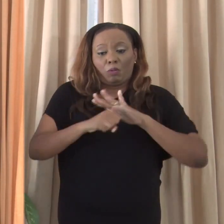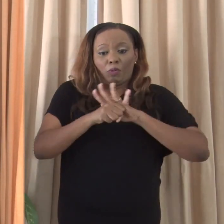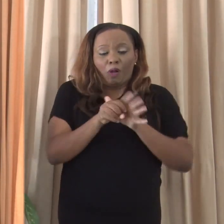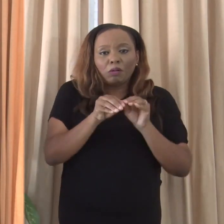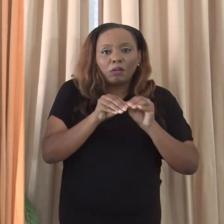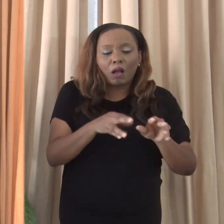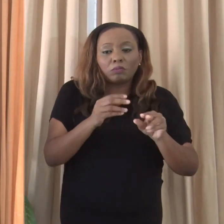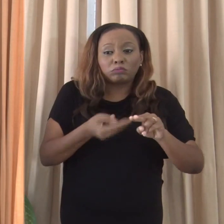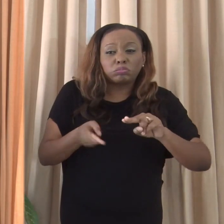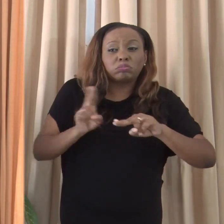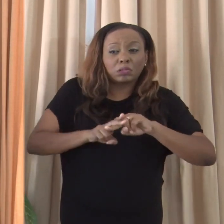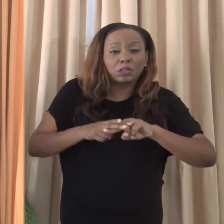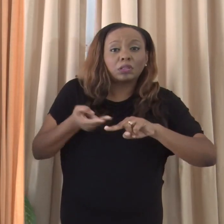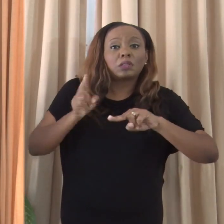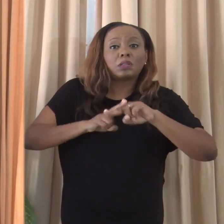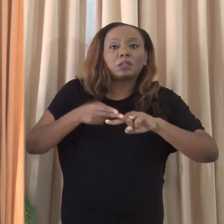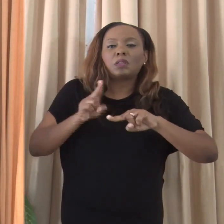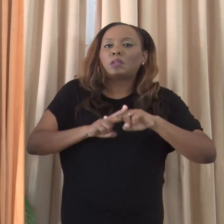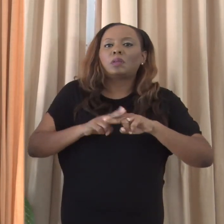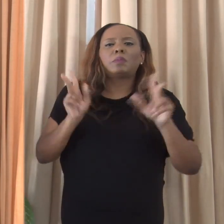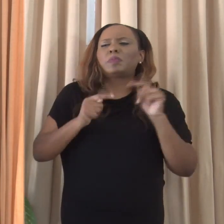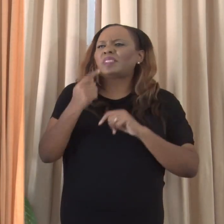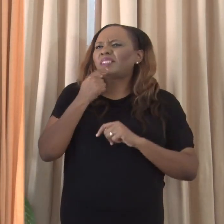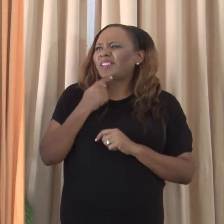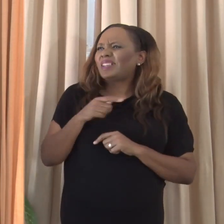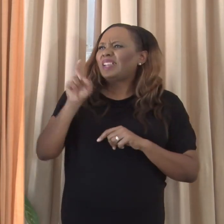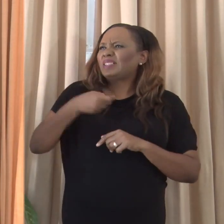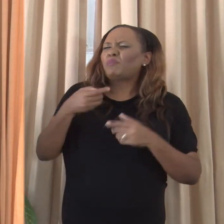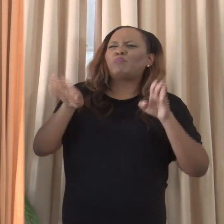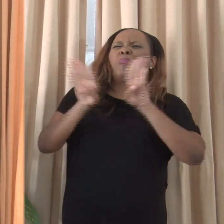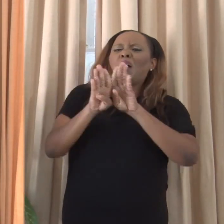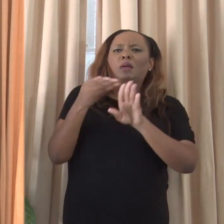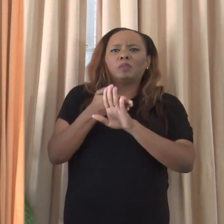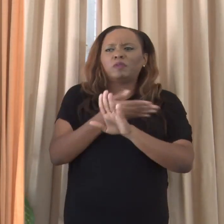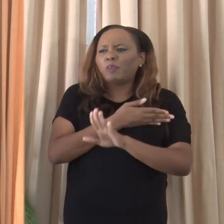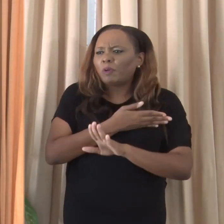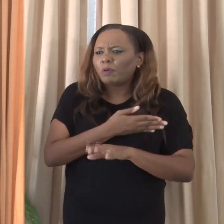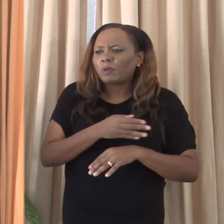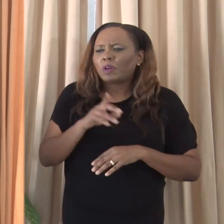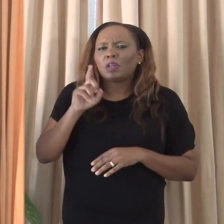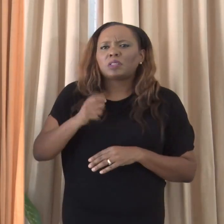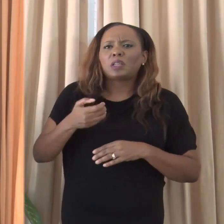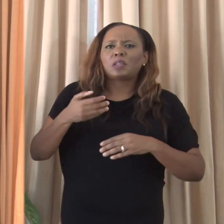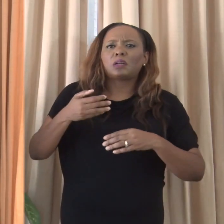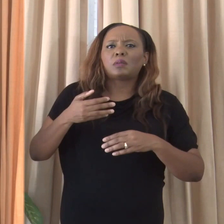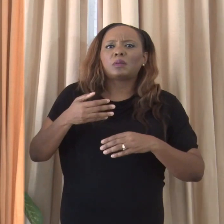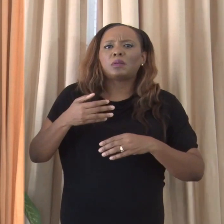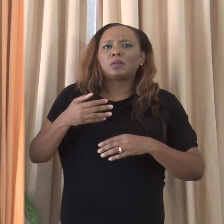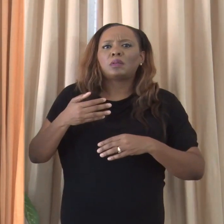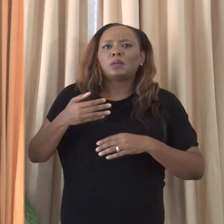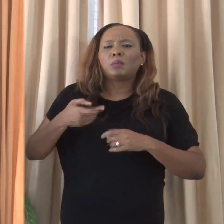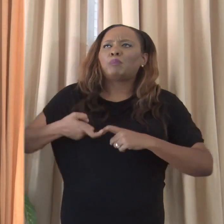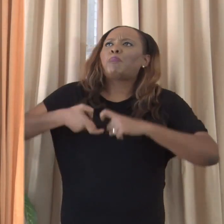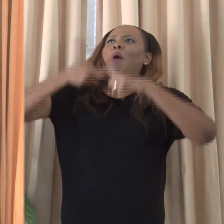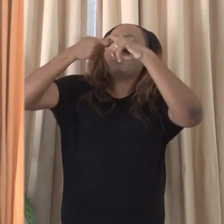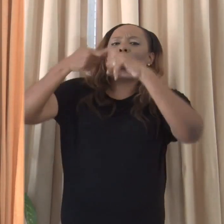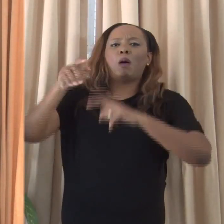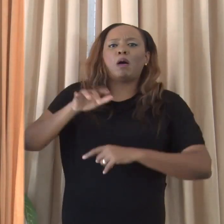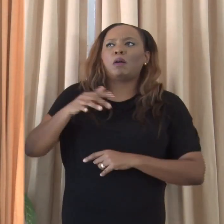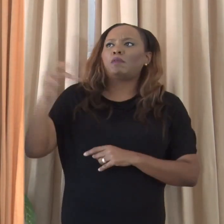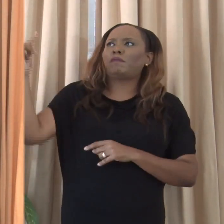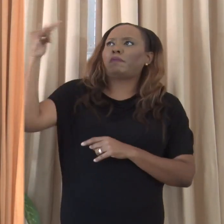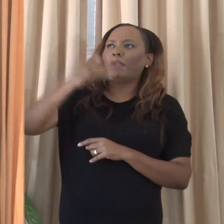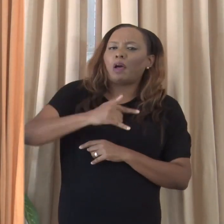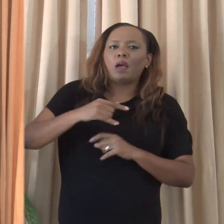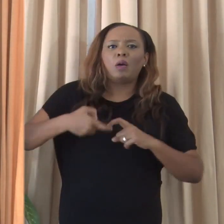a general feeling that more could have been done to shut down non-essential travel a lot earlier, perhaps a week ago,